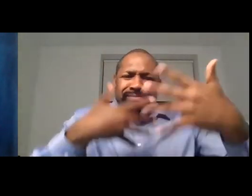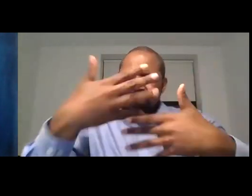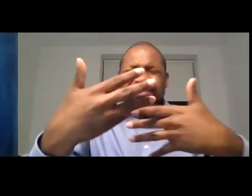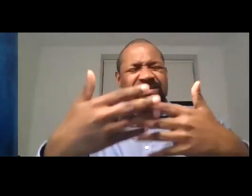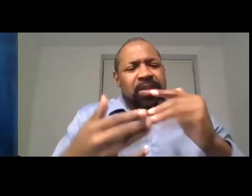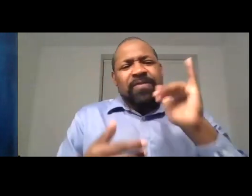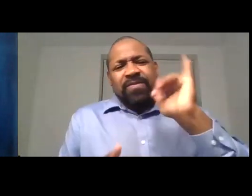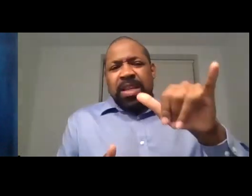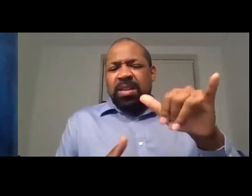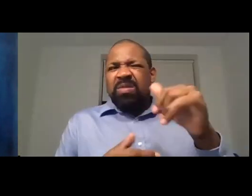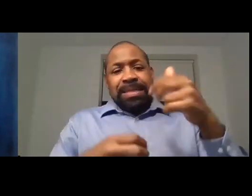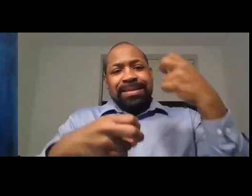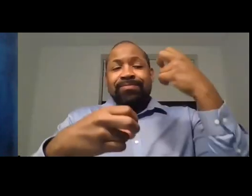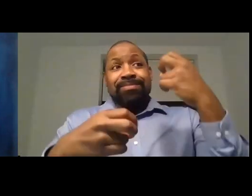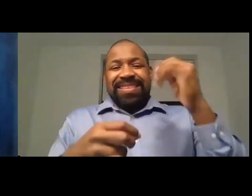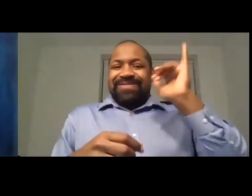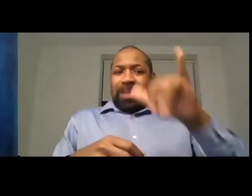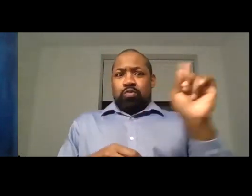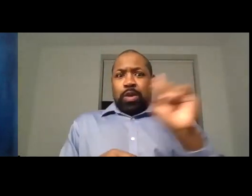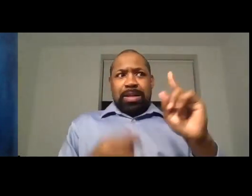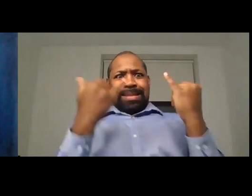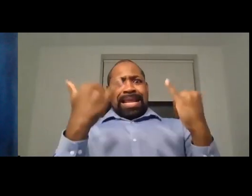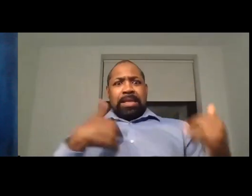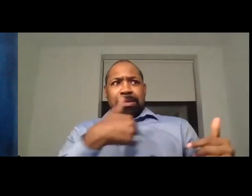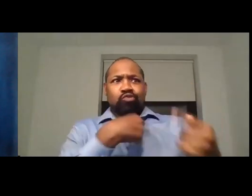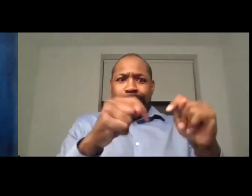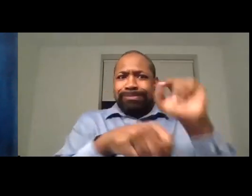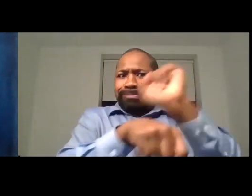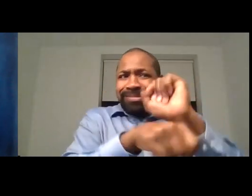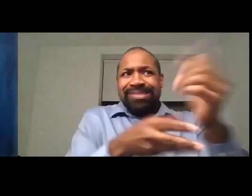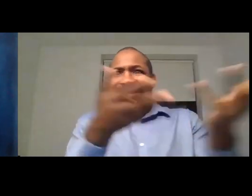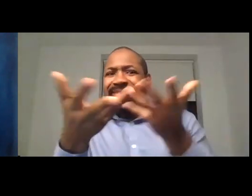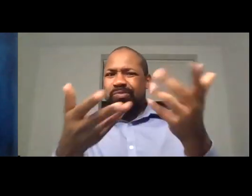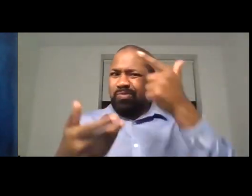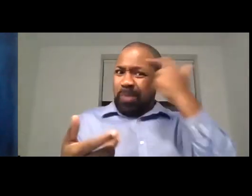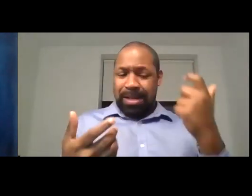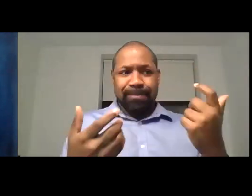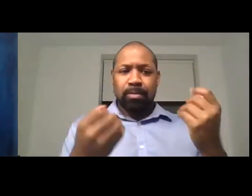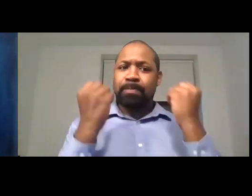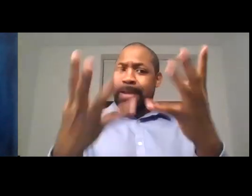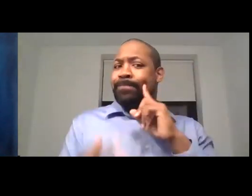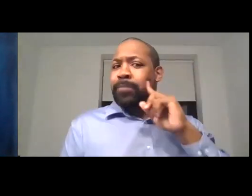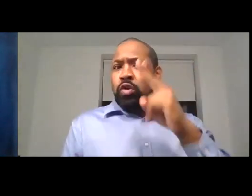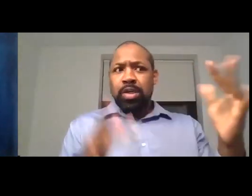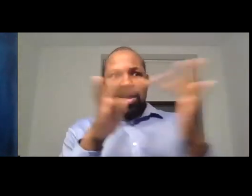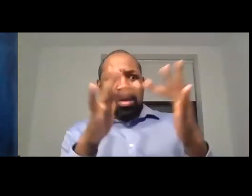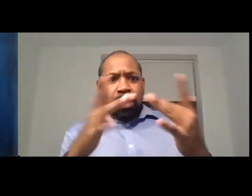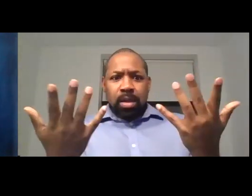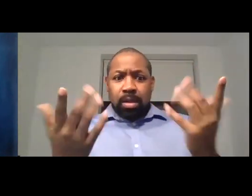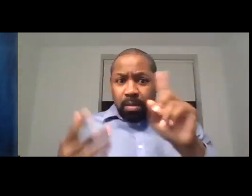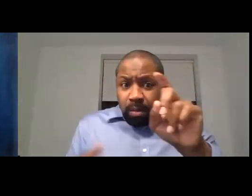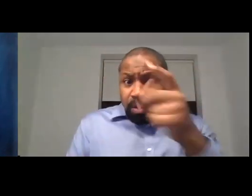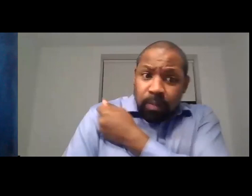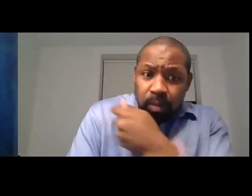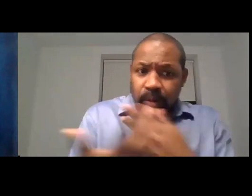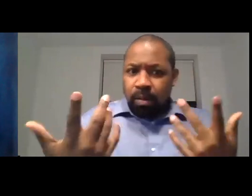and talking about the vaccine plan. And that right now is where we are, working through that